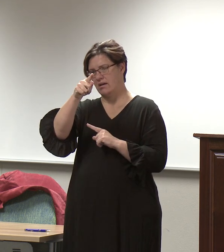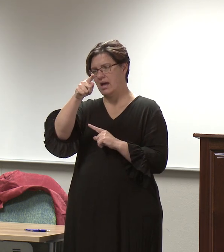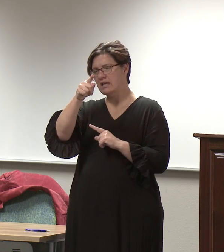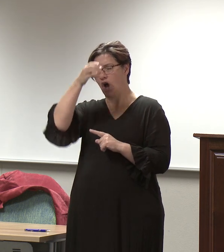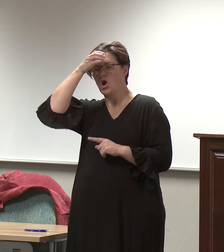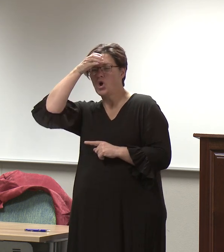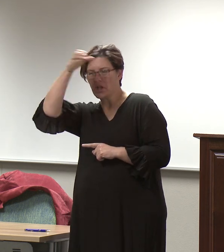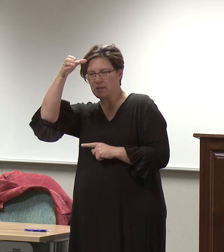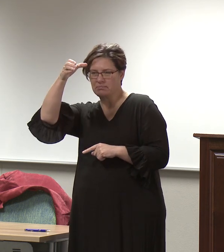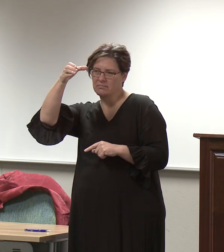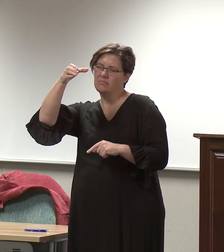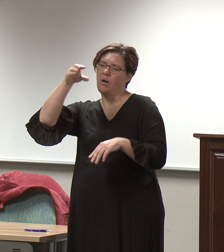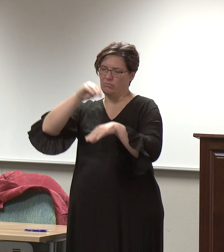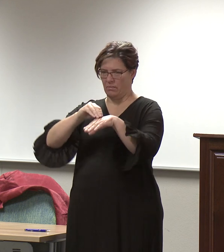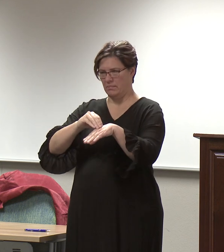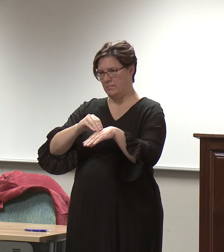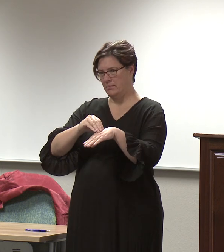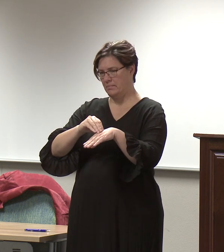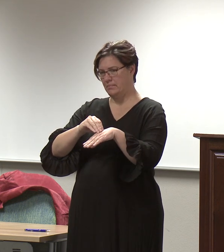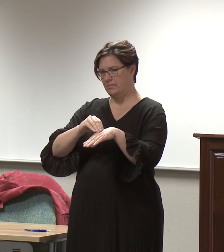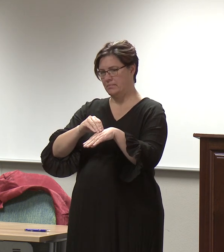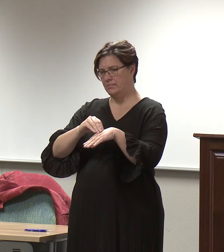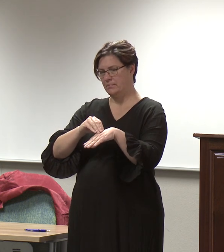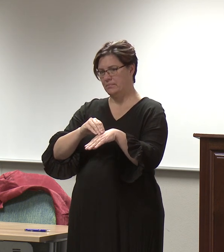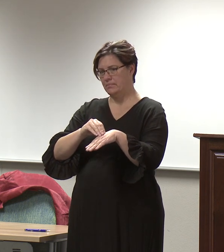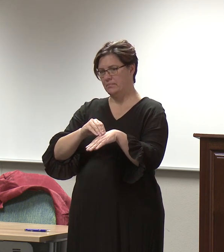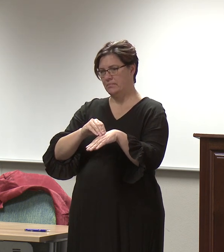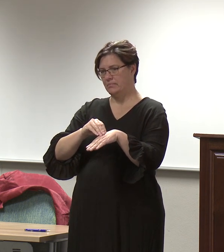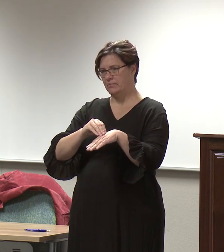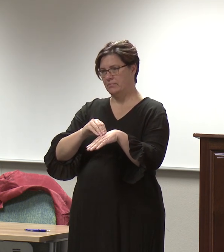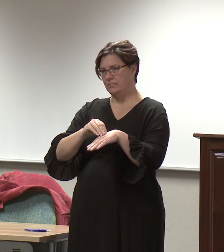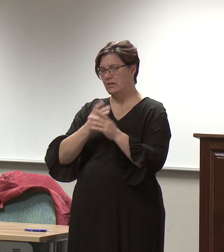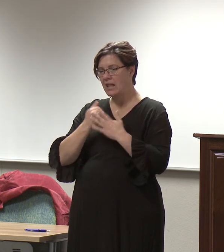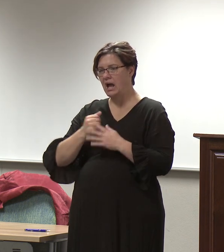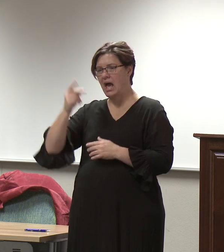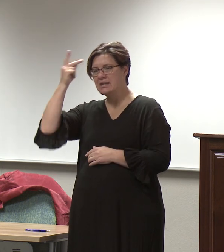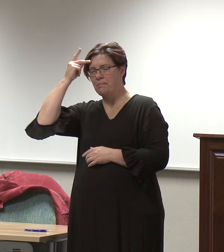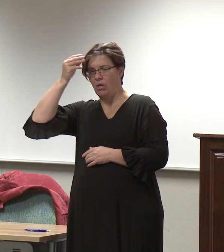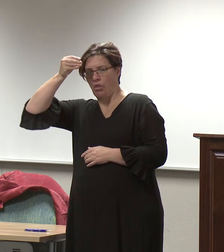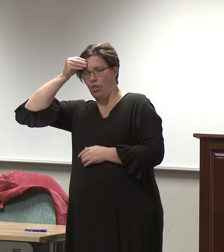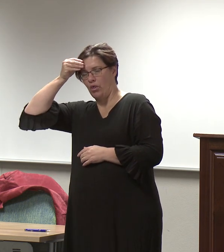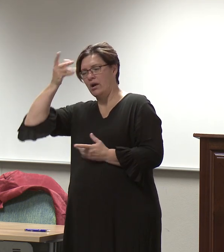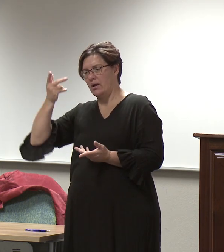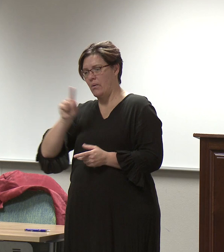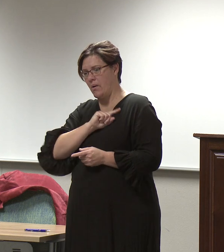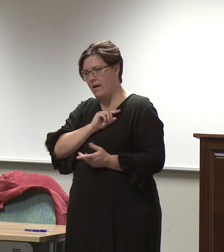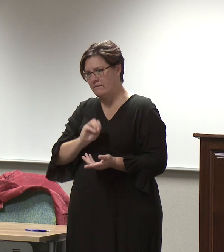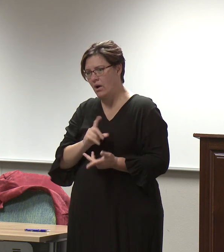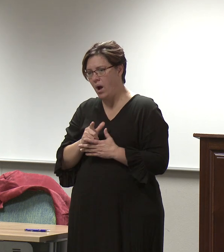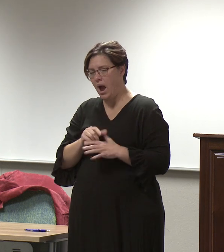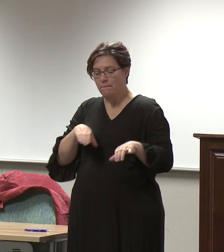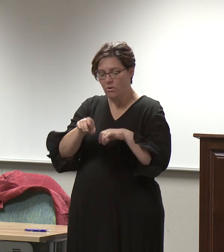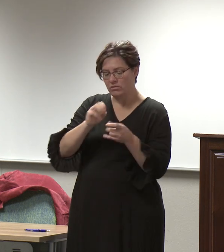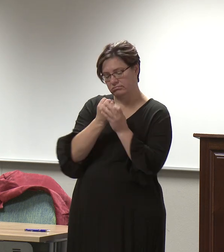problem, and it's part of our, you know, the limits of our knowledge, because of course there are lots of